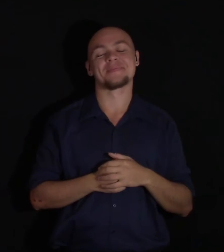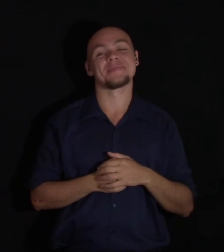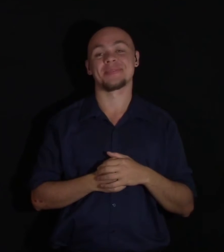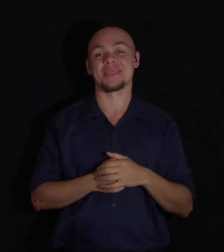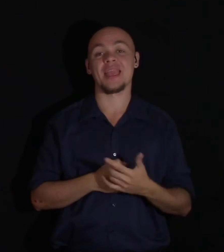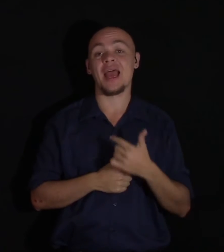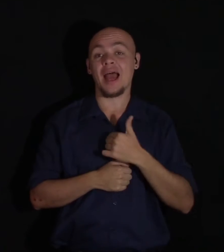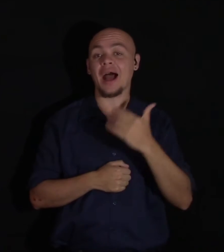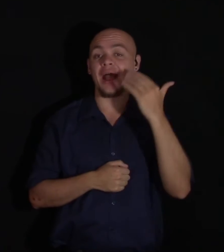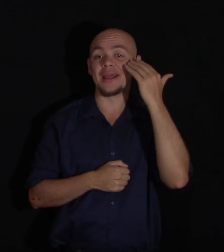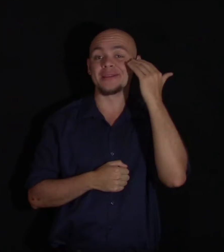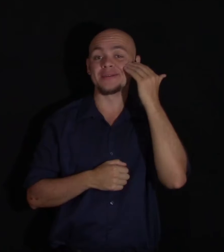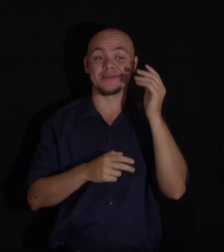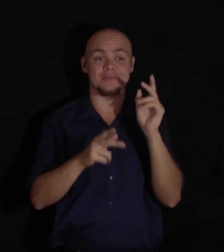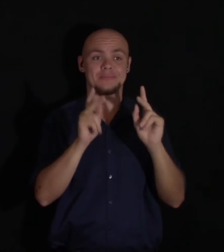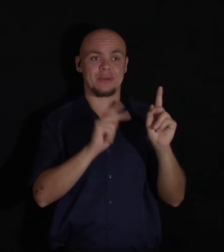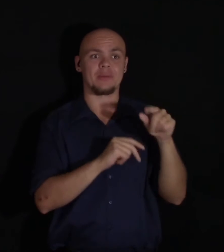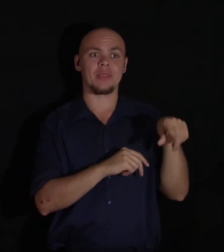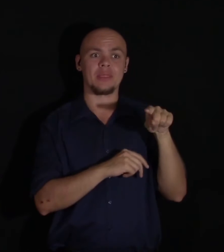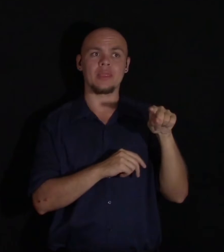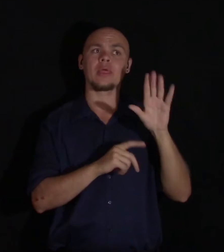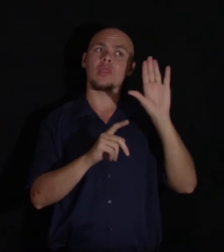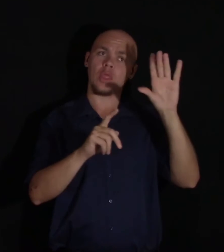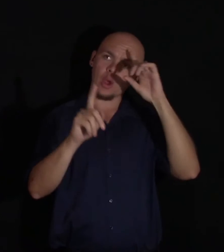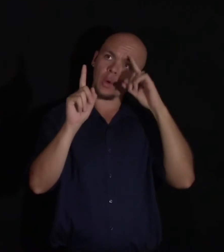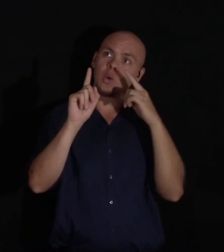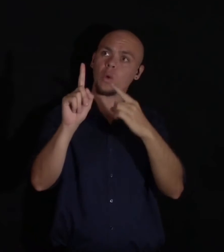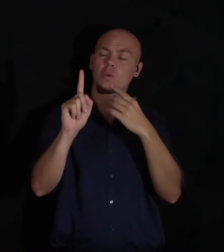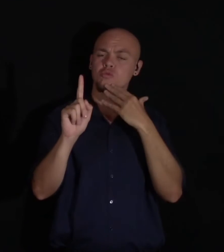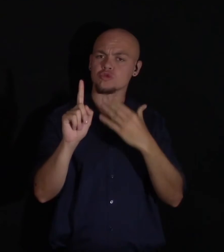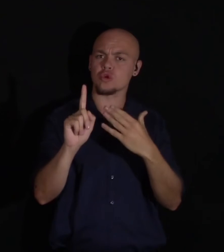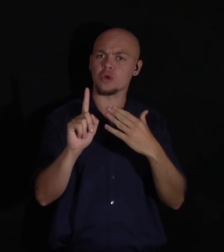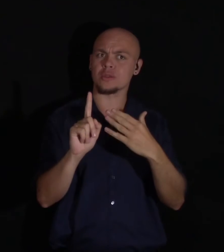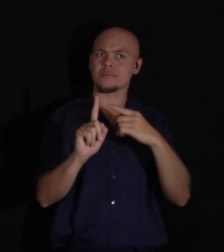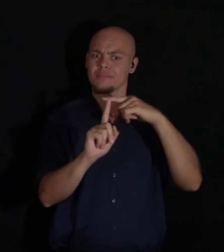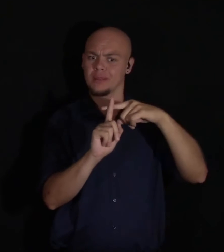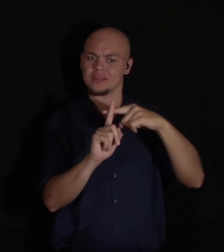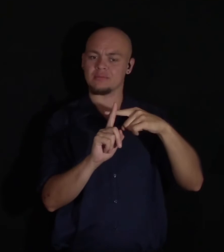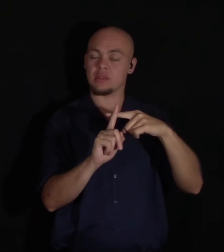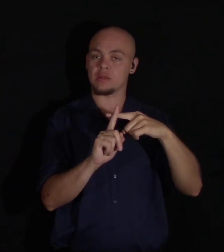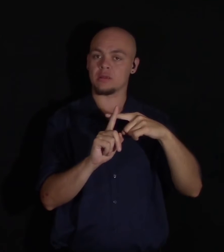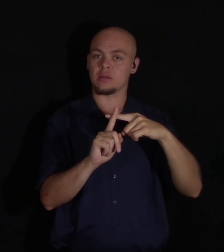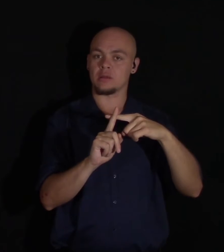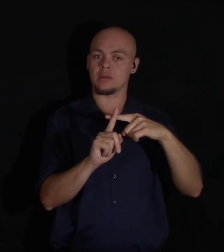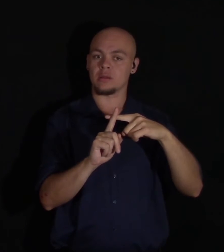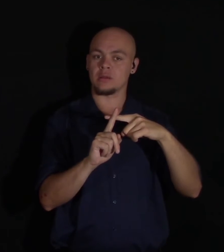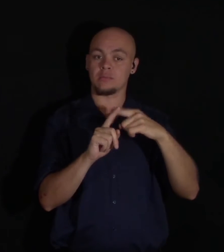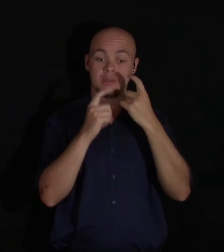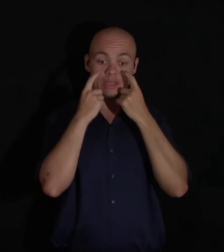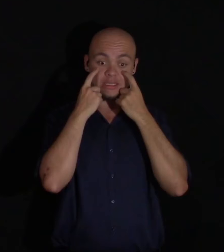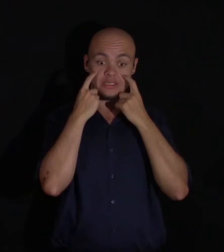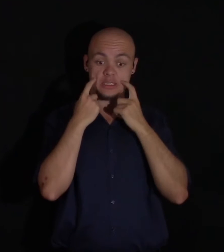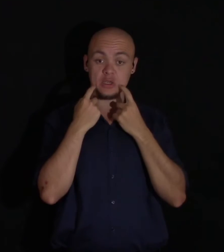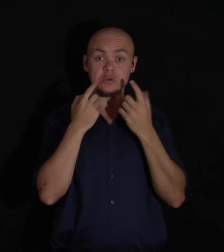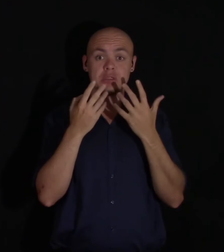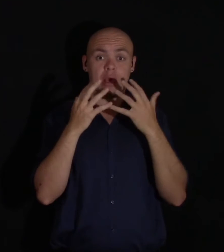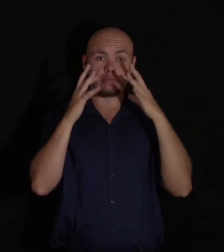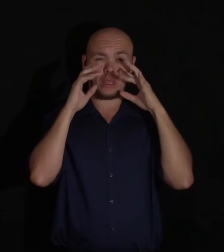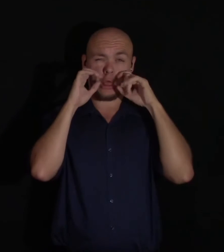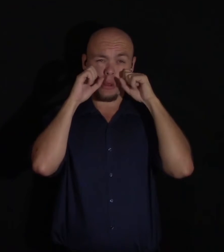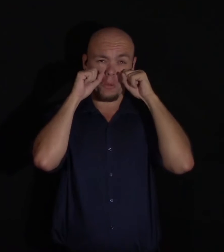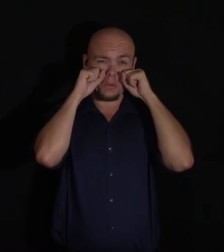I knew these people meant well, but I could barely hold back the weight of the tears fighting to run down my